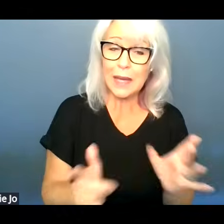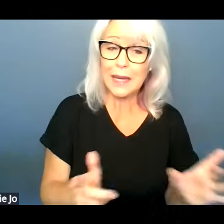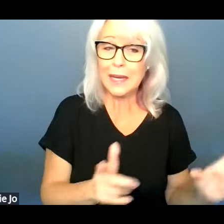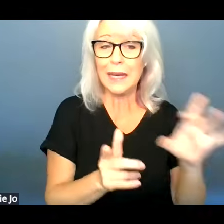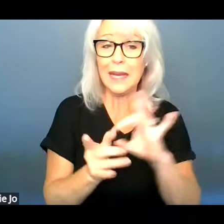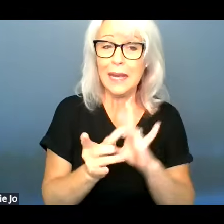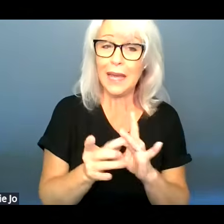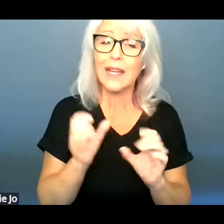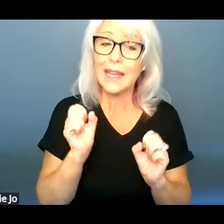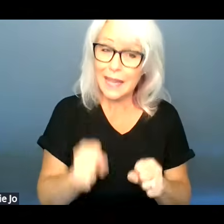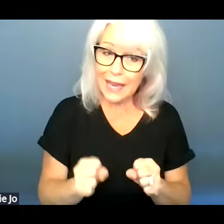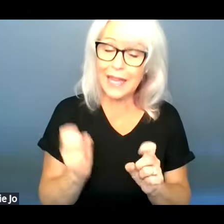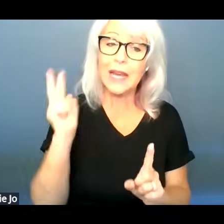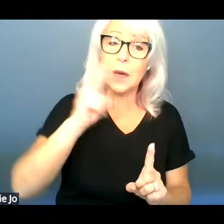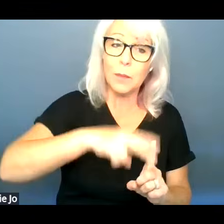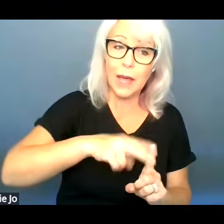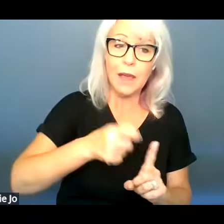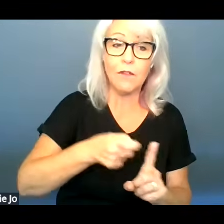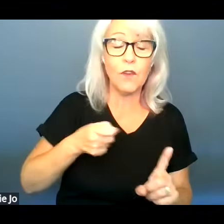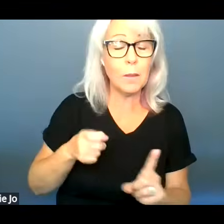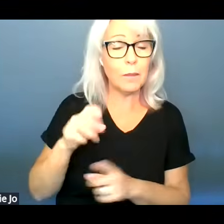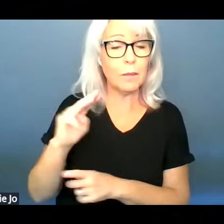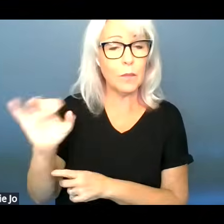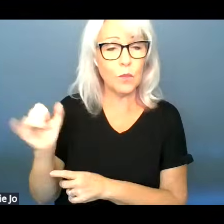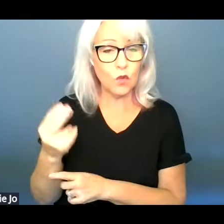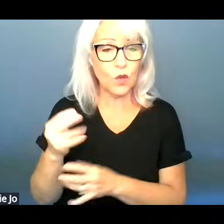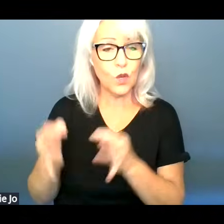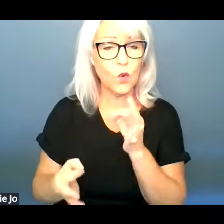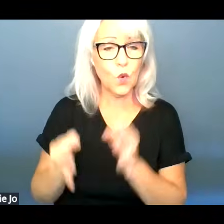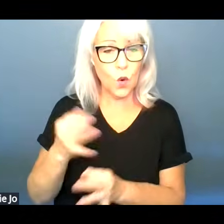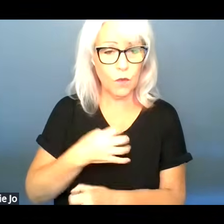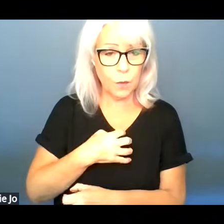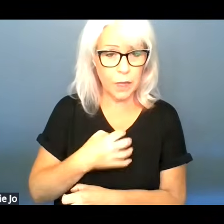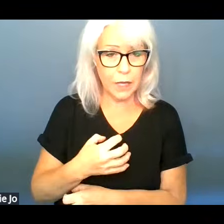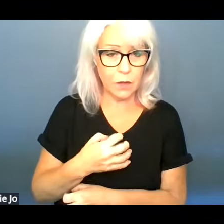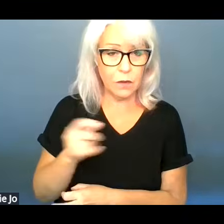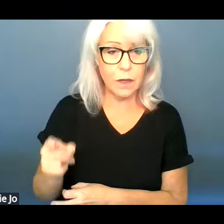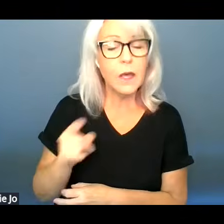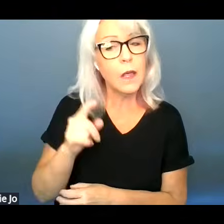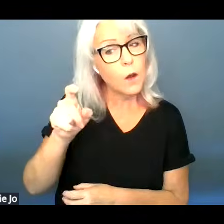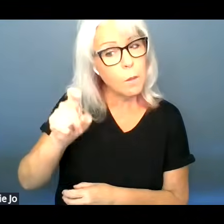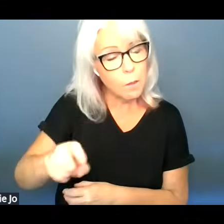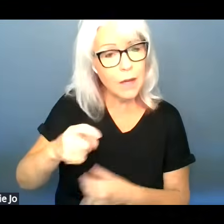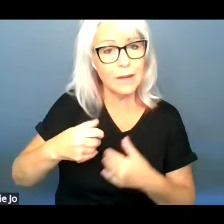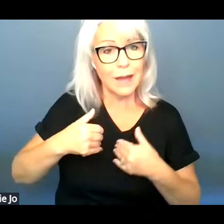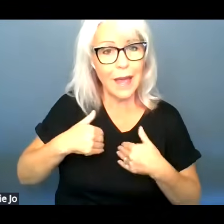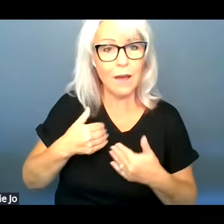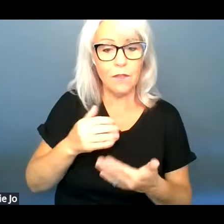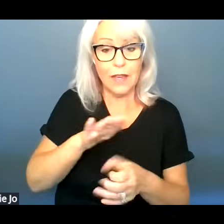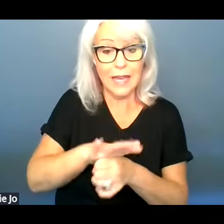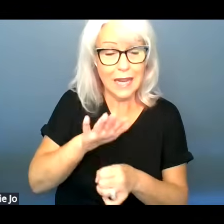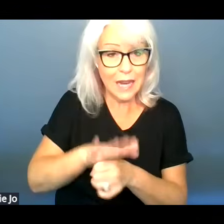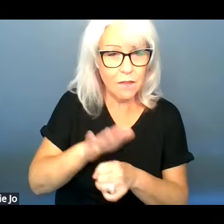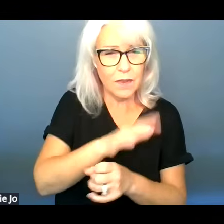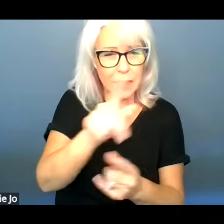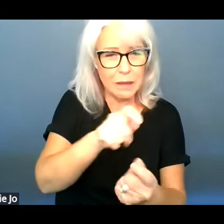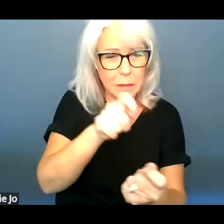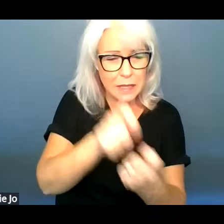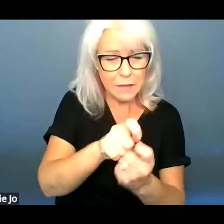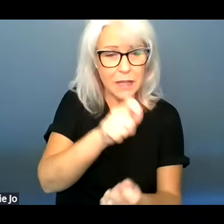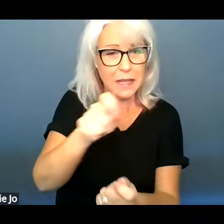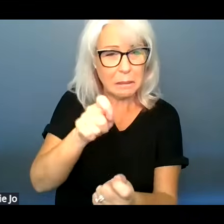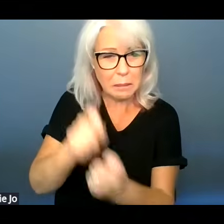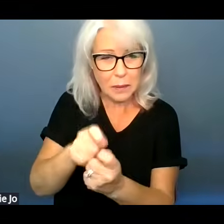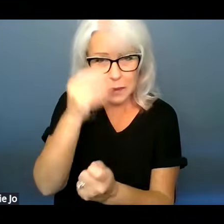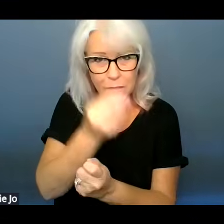applies the framework from the Michigan Court of Appeals. There has to be enough specificity in identified act. So for example,